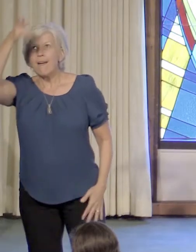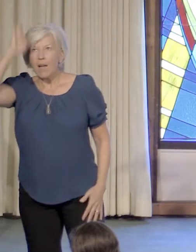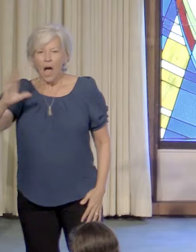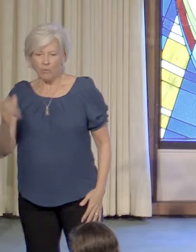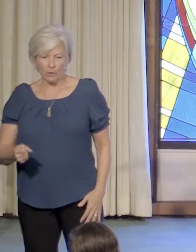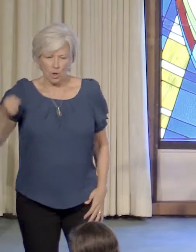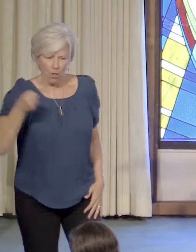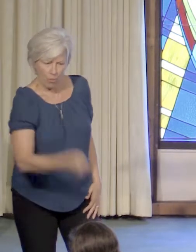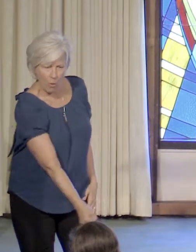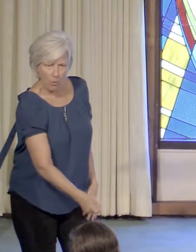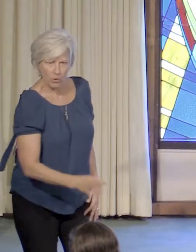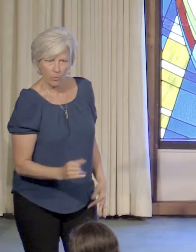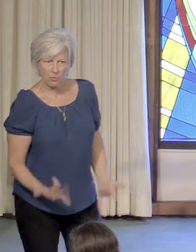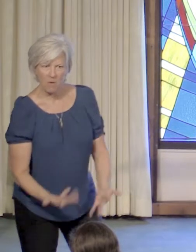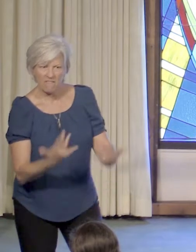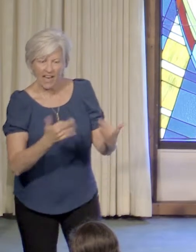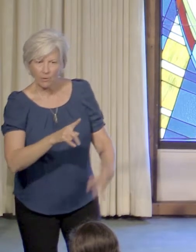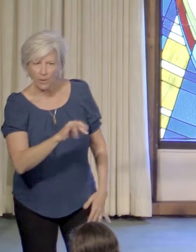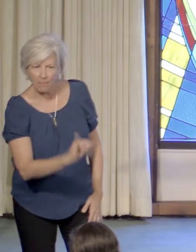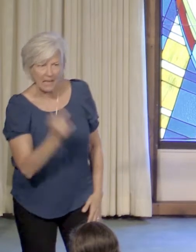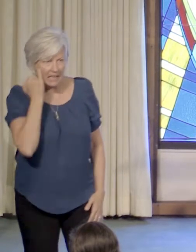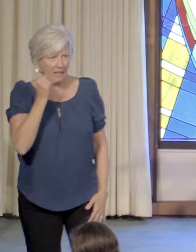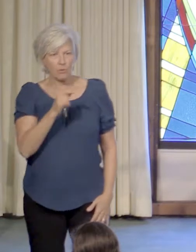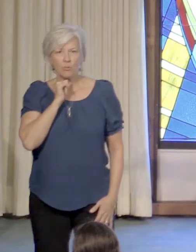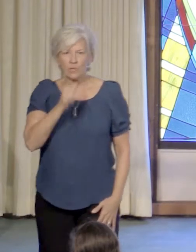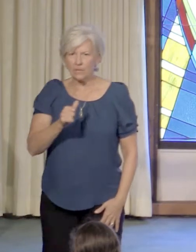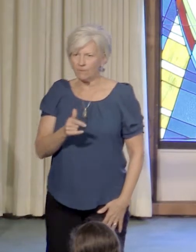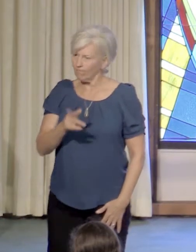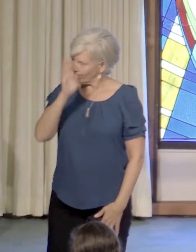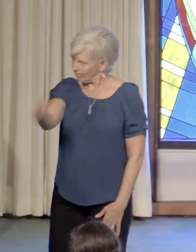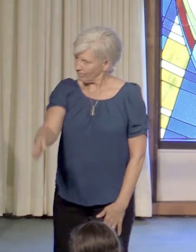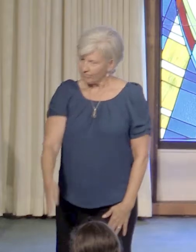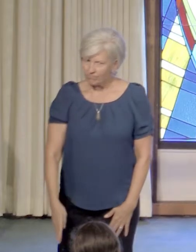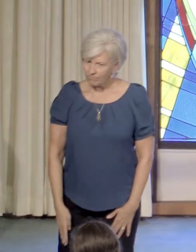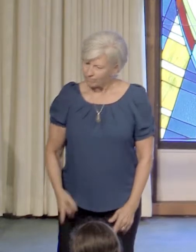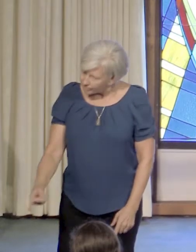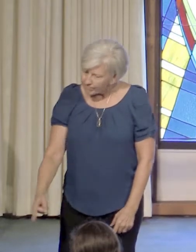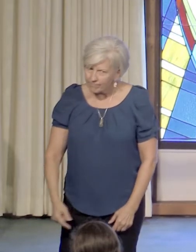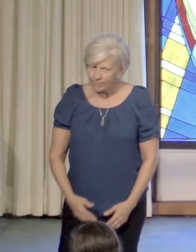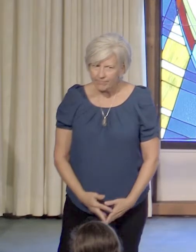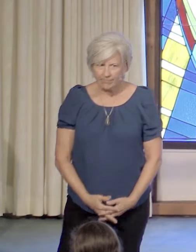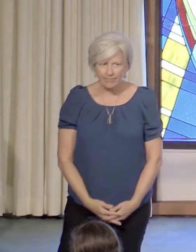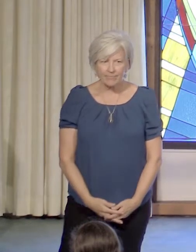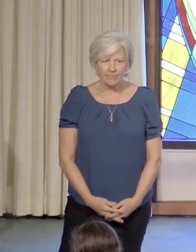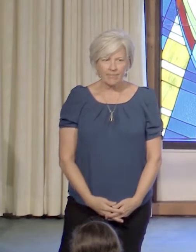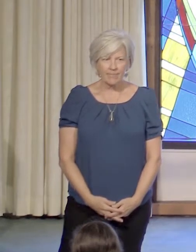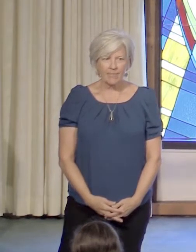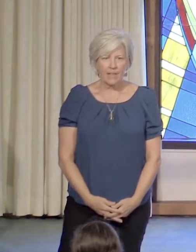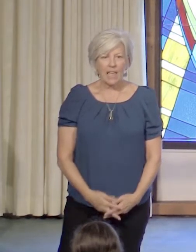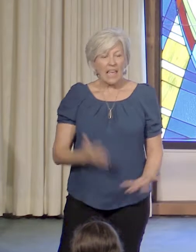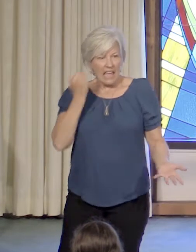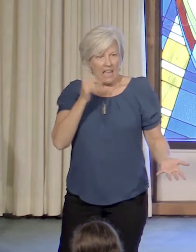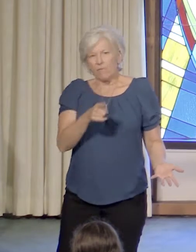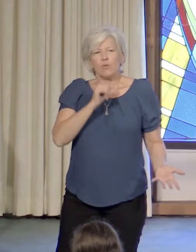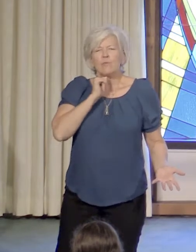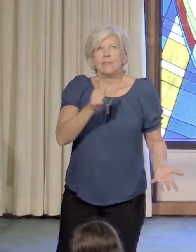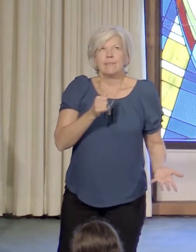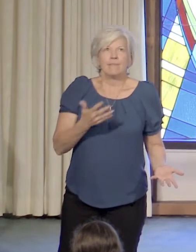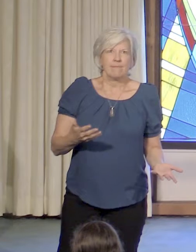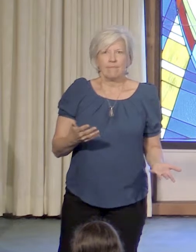pit forever and ever and ever if you didn't get your life straight, kiddo. You know, if you didn't get right